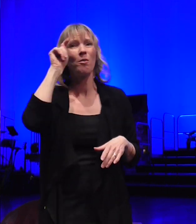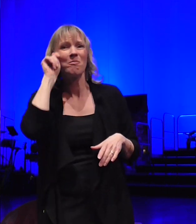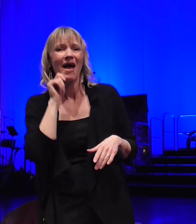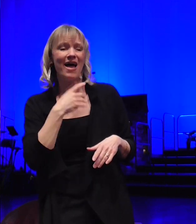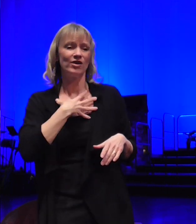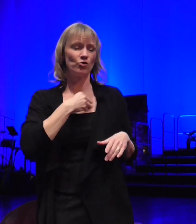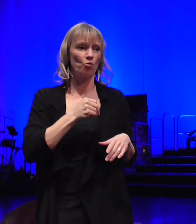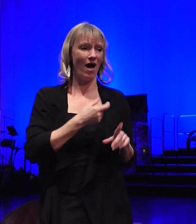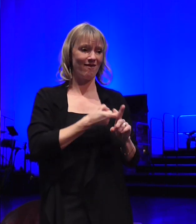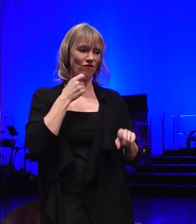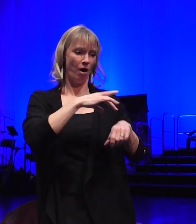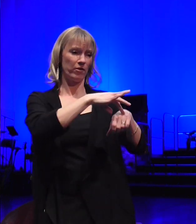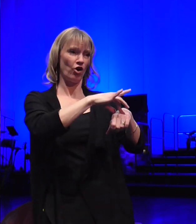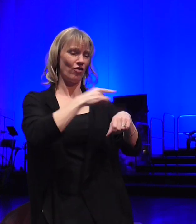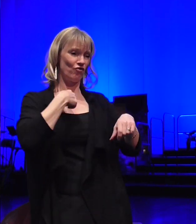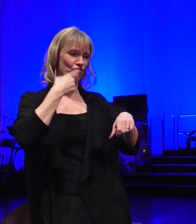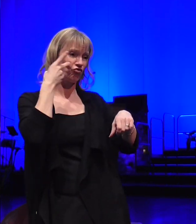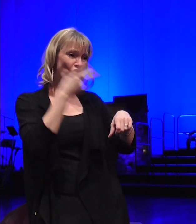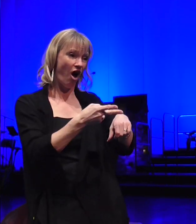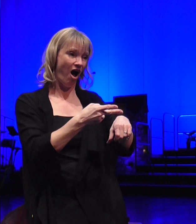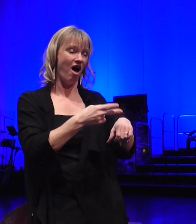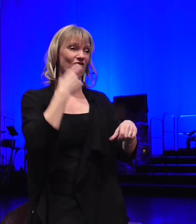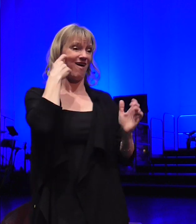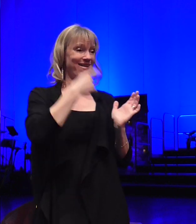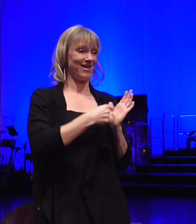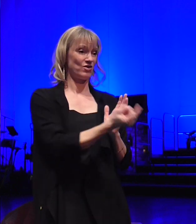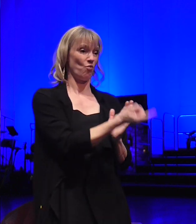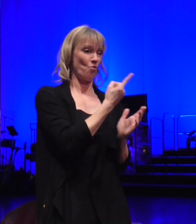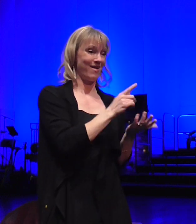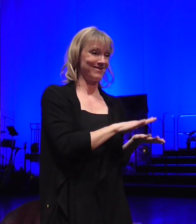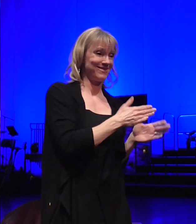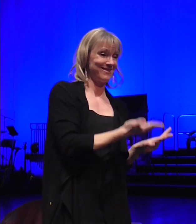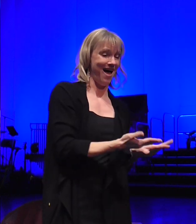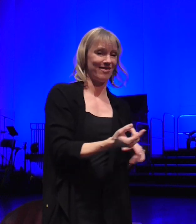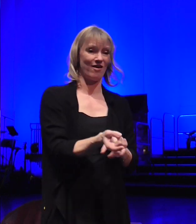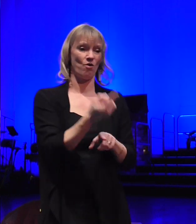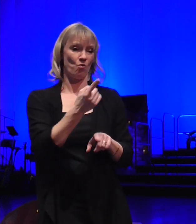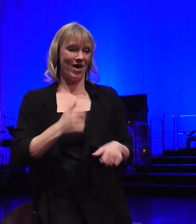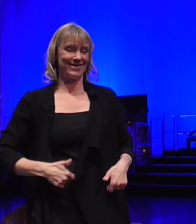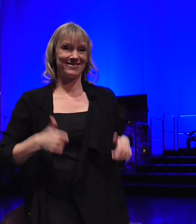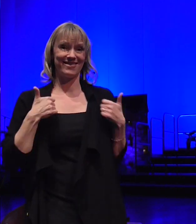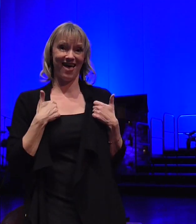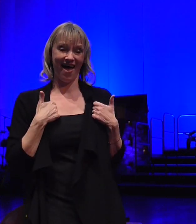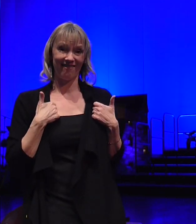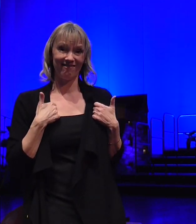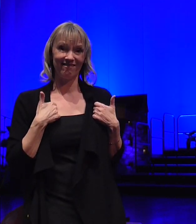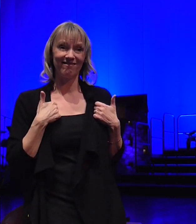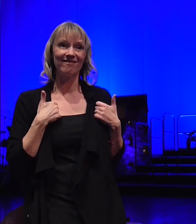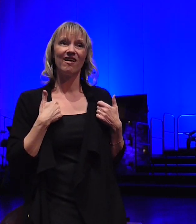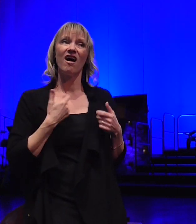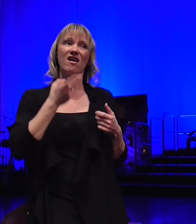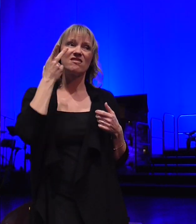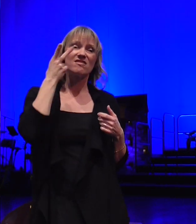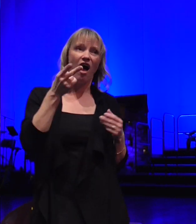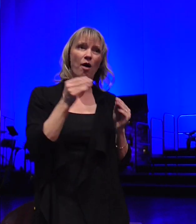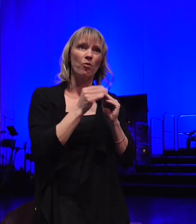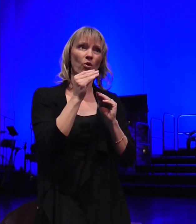and the white. And I realized one was death and the other was life. I